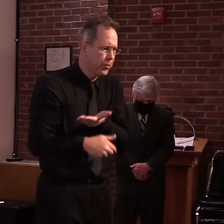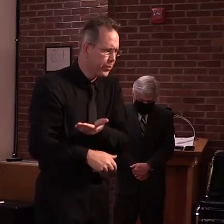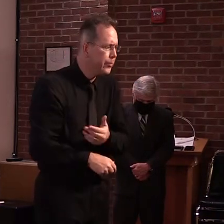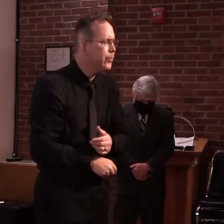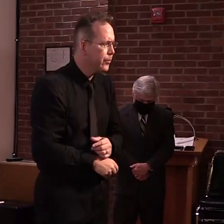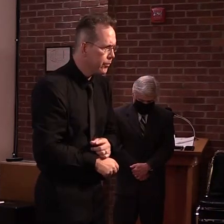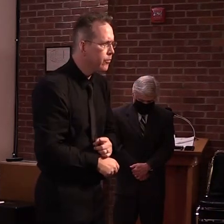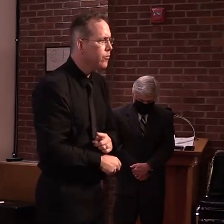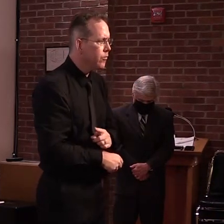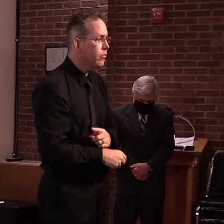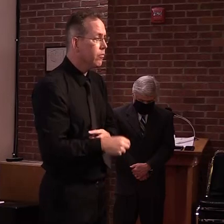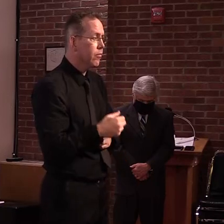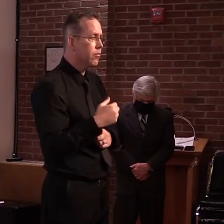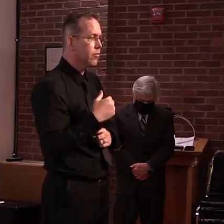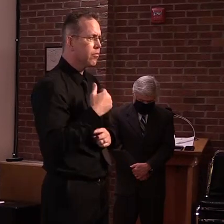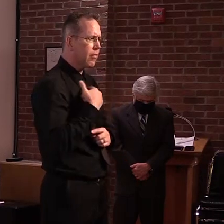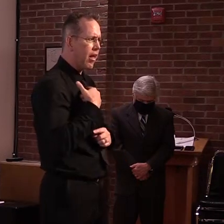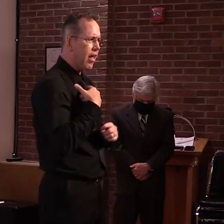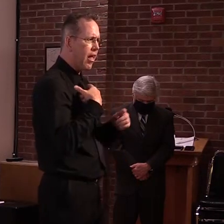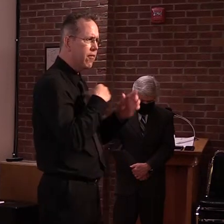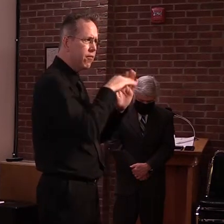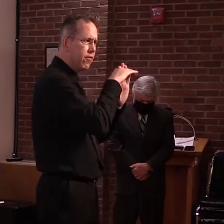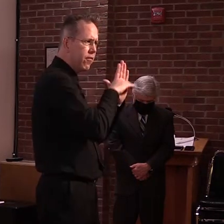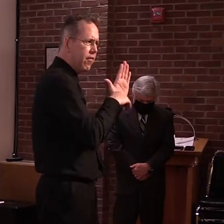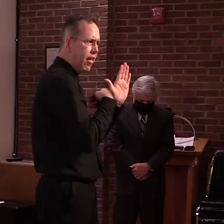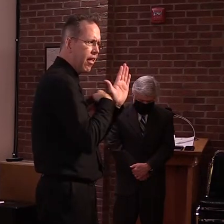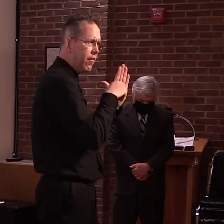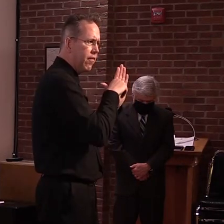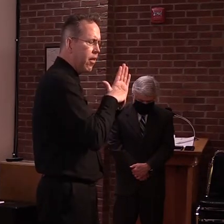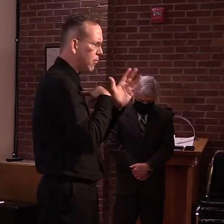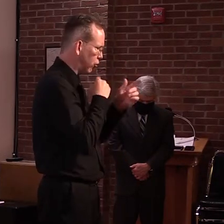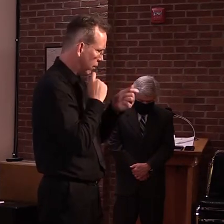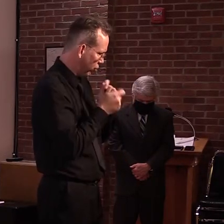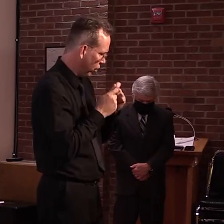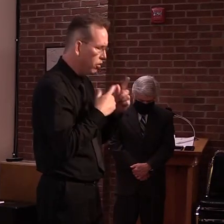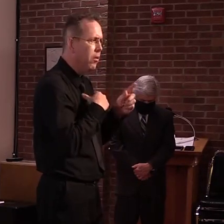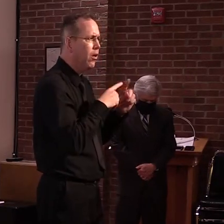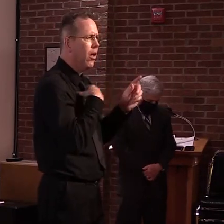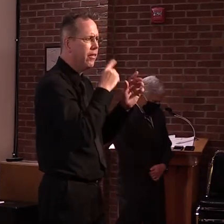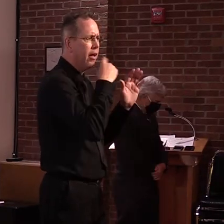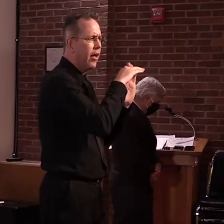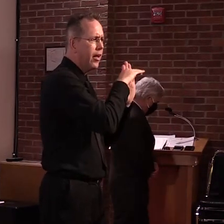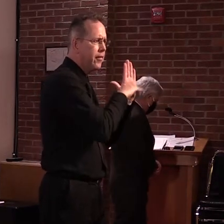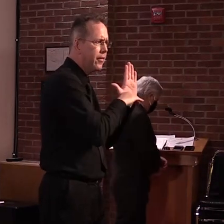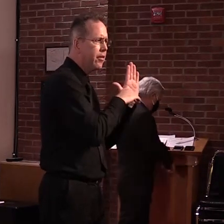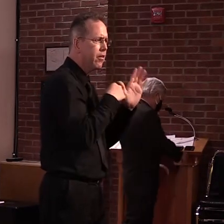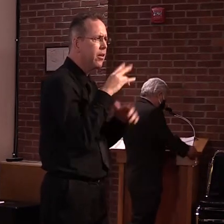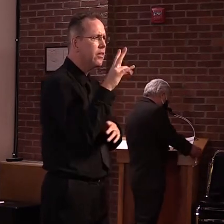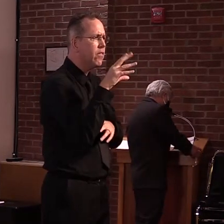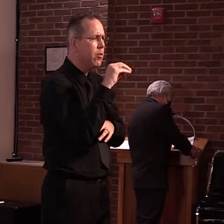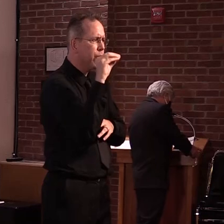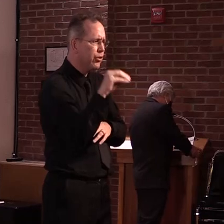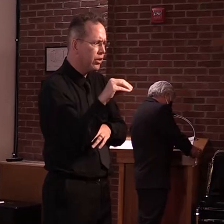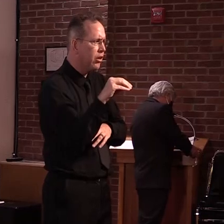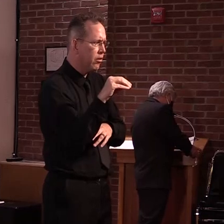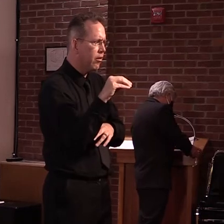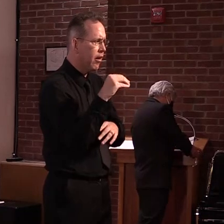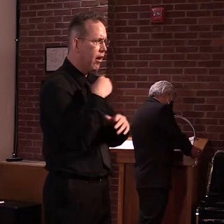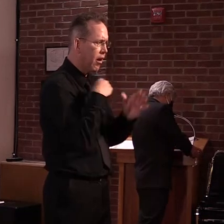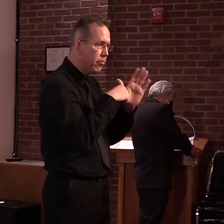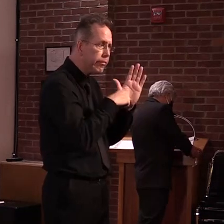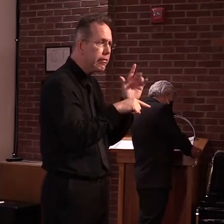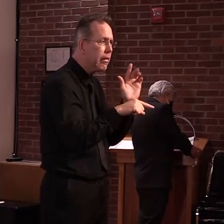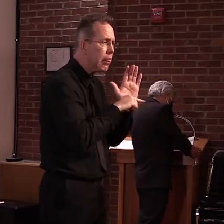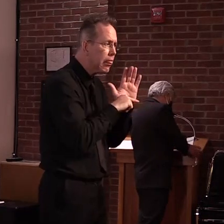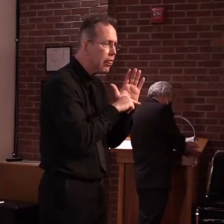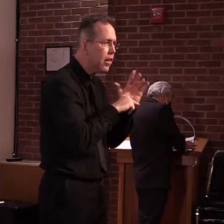version. They are requiring 75% loss in revenue from 1 year to the next. So that will